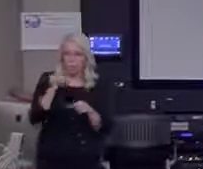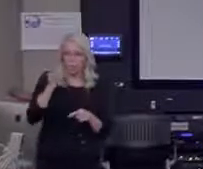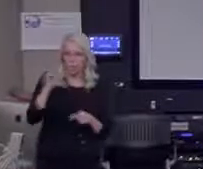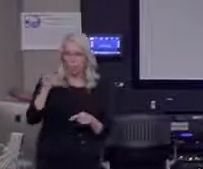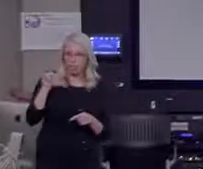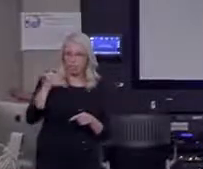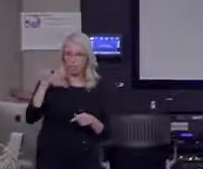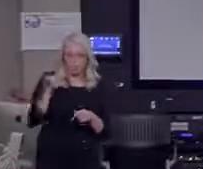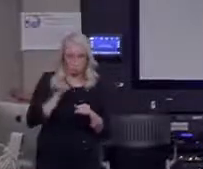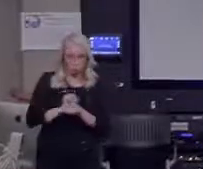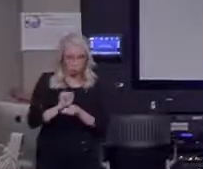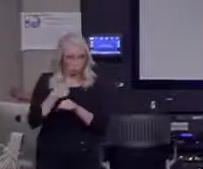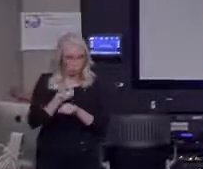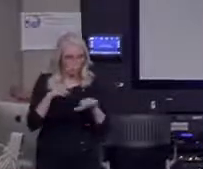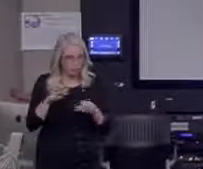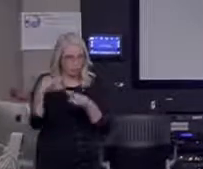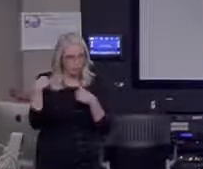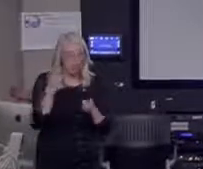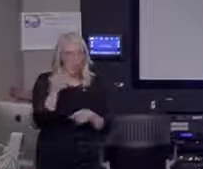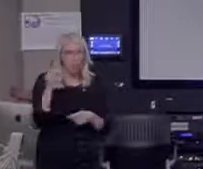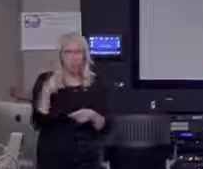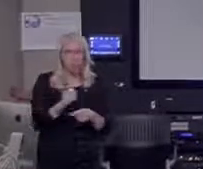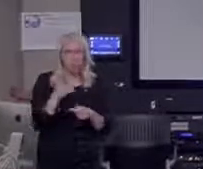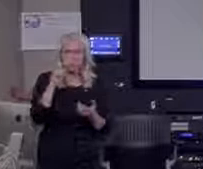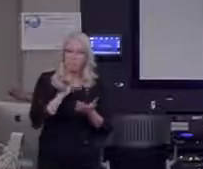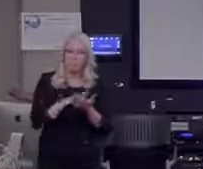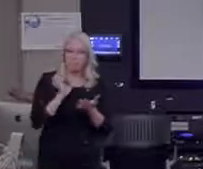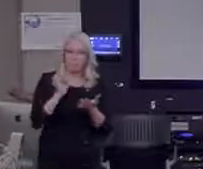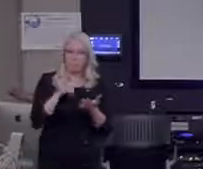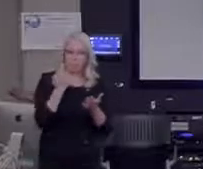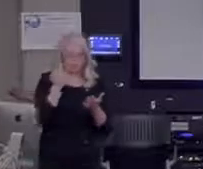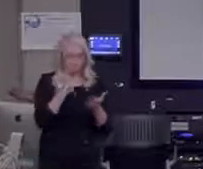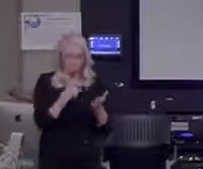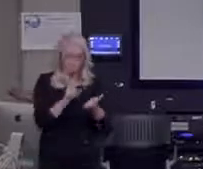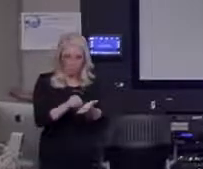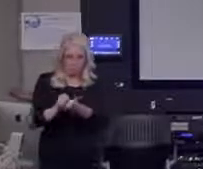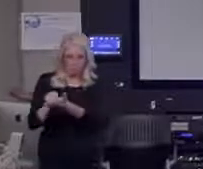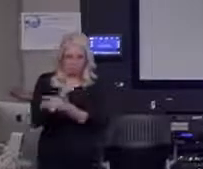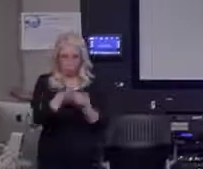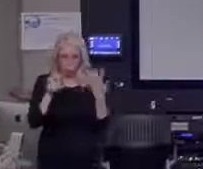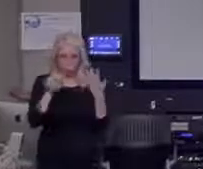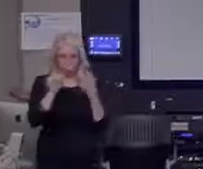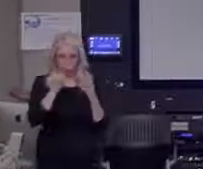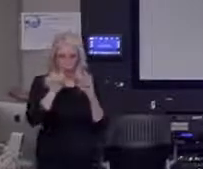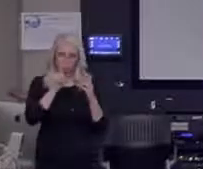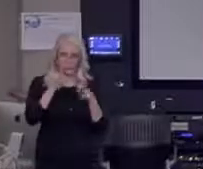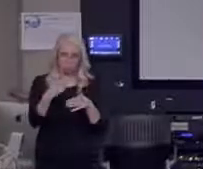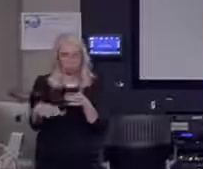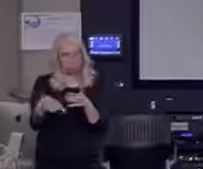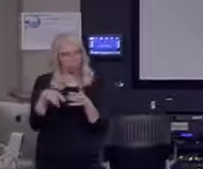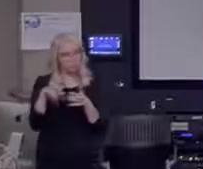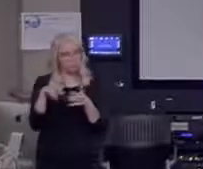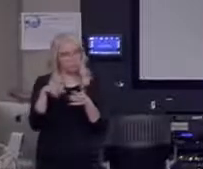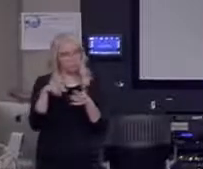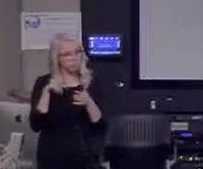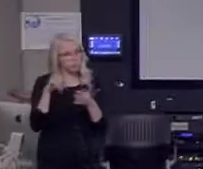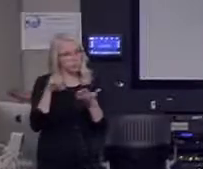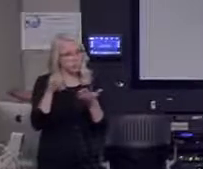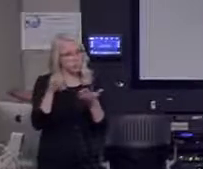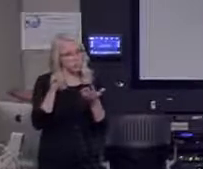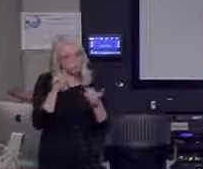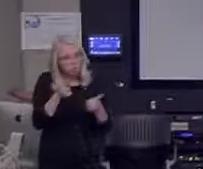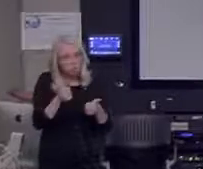we've done, and we think that getting these answers and publishing in the scientific journals is just not